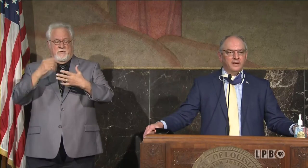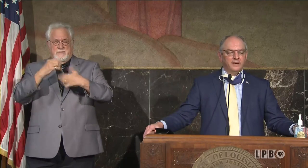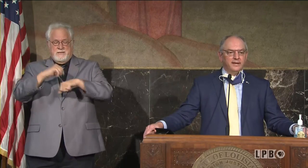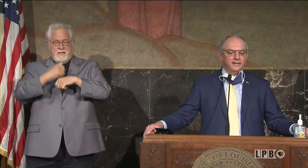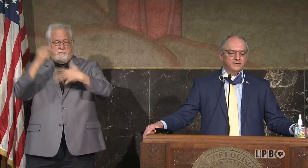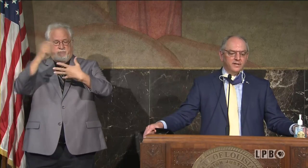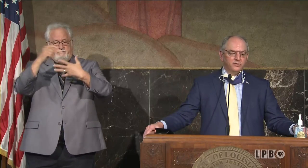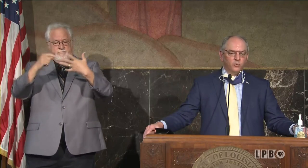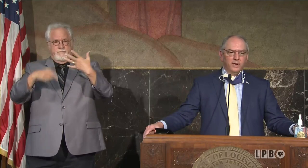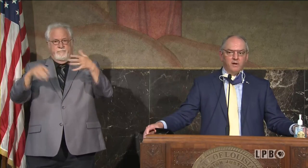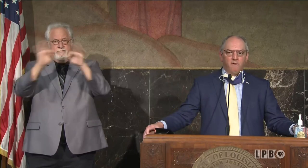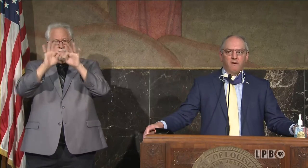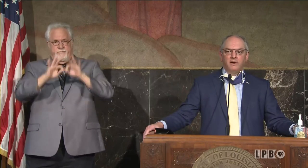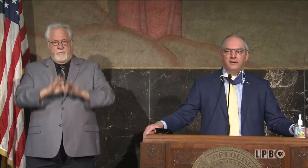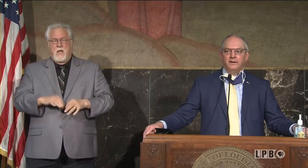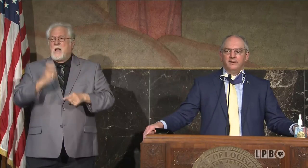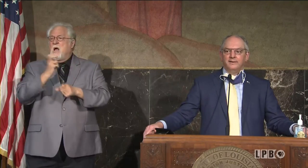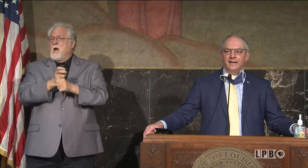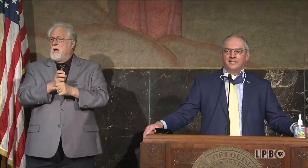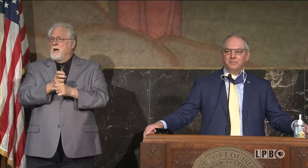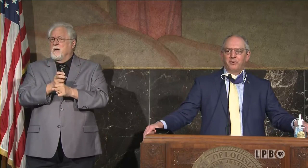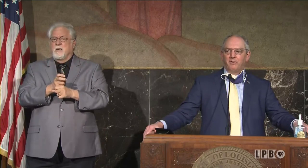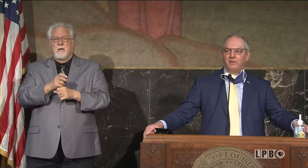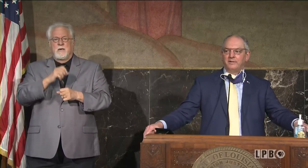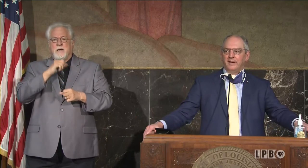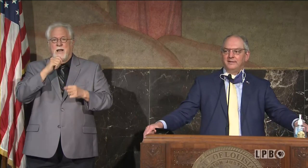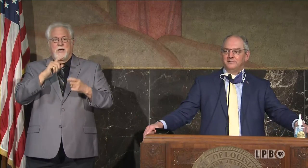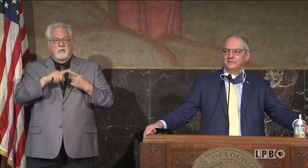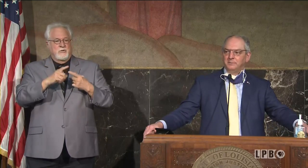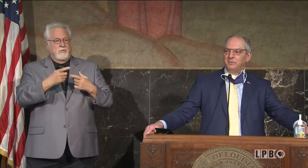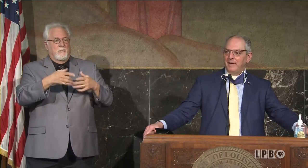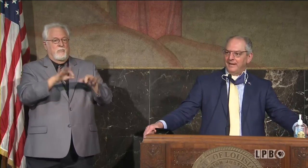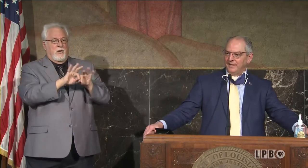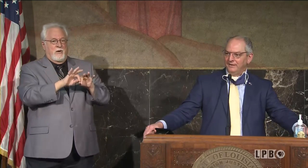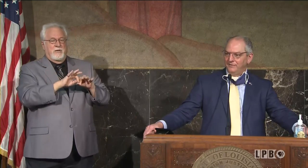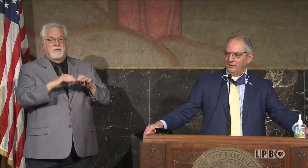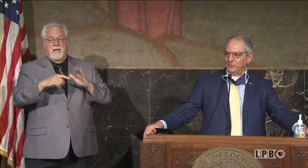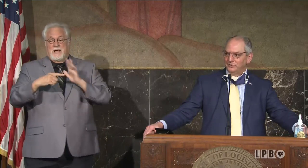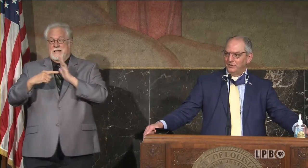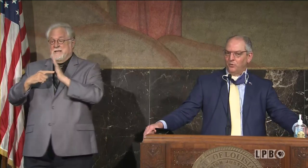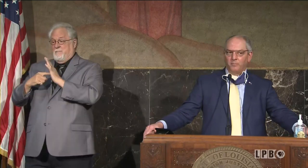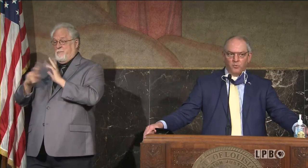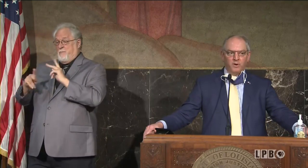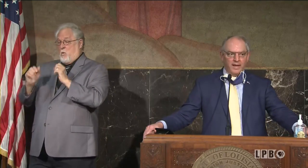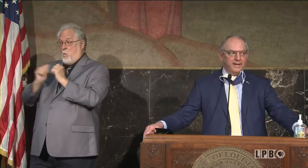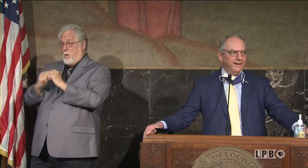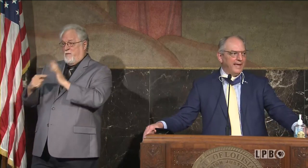and it's really hard not to prioritize symptomatic